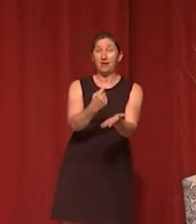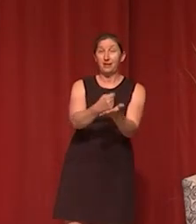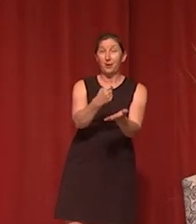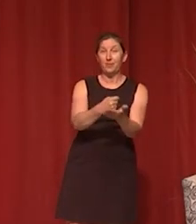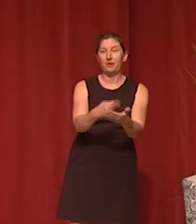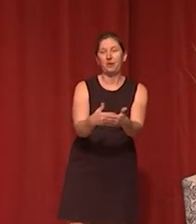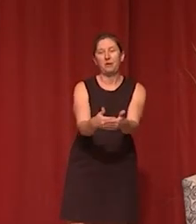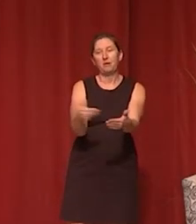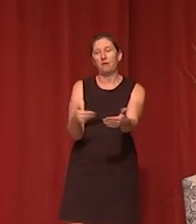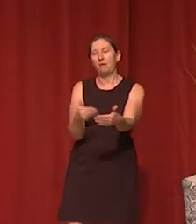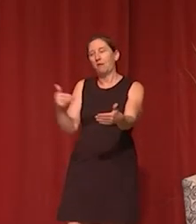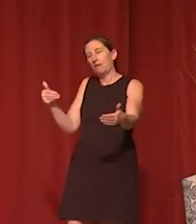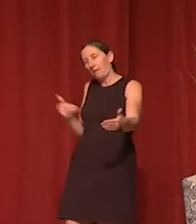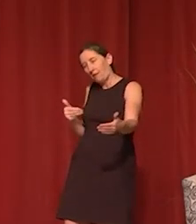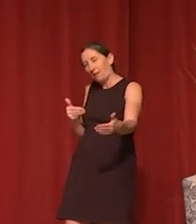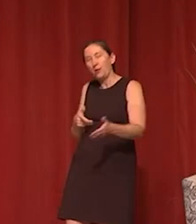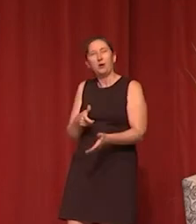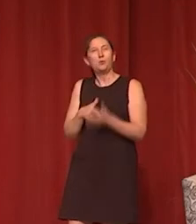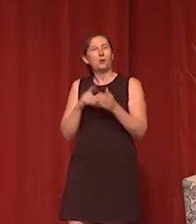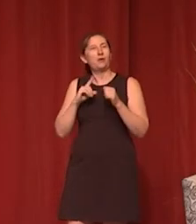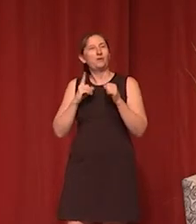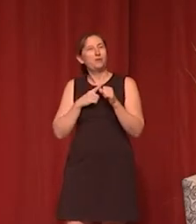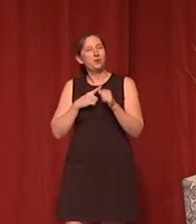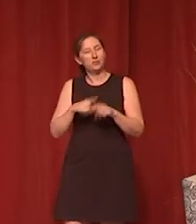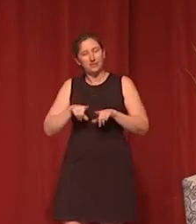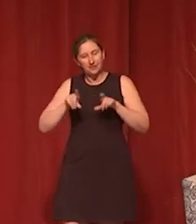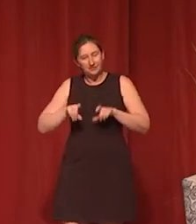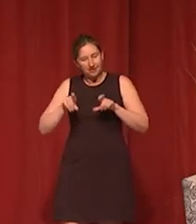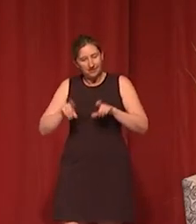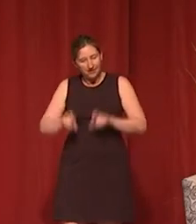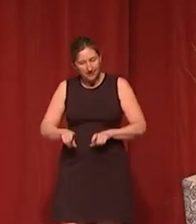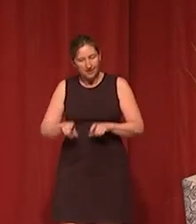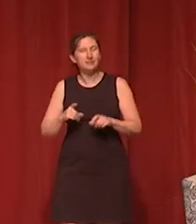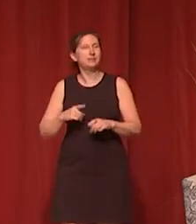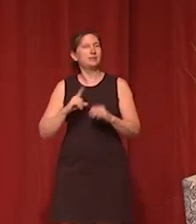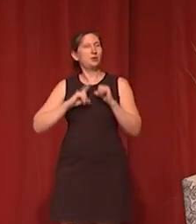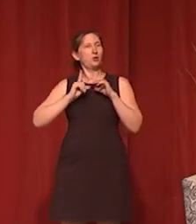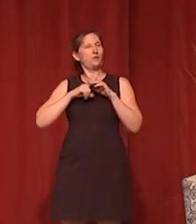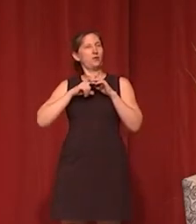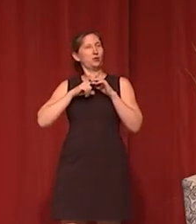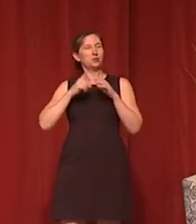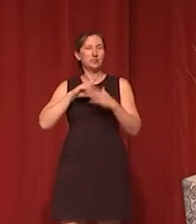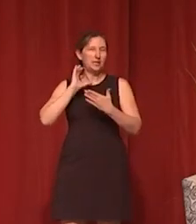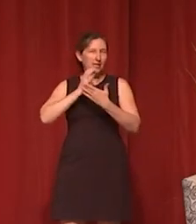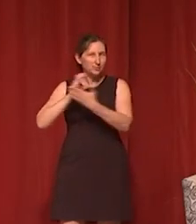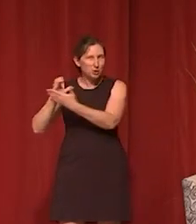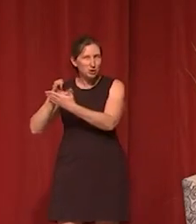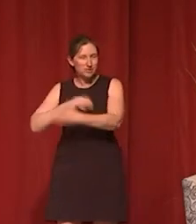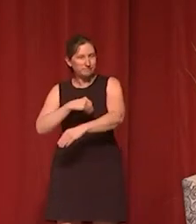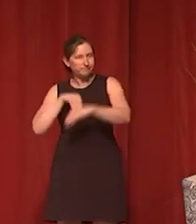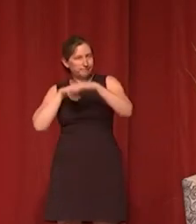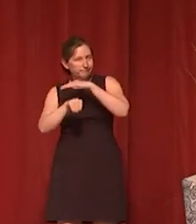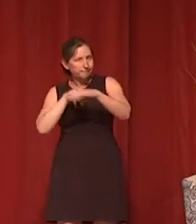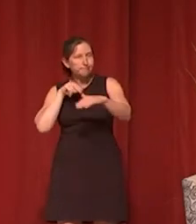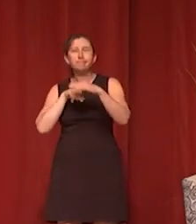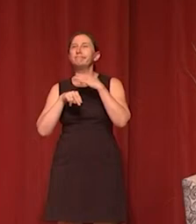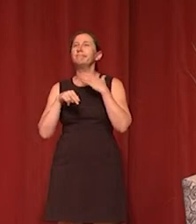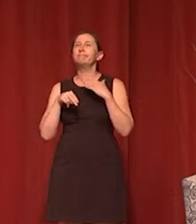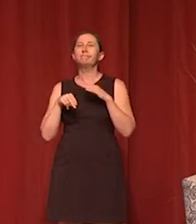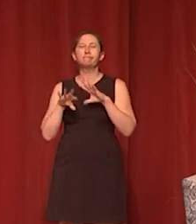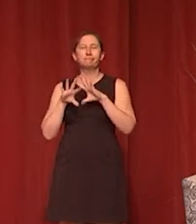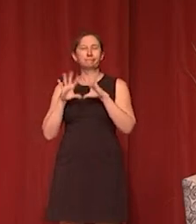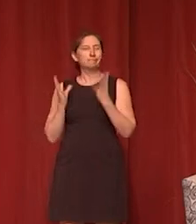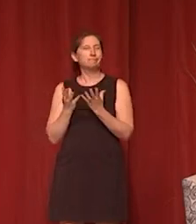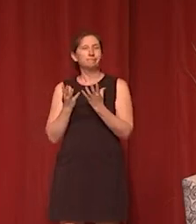incurred from the biomarkers, whether you have imaging done or you have one of the blood tests that